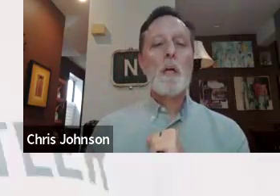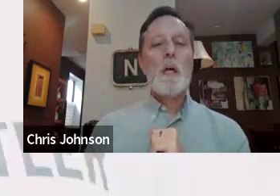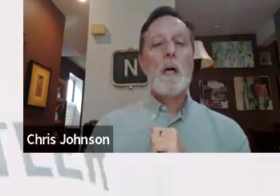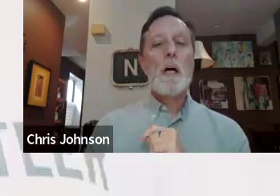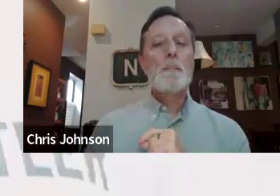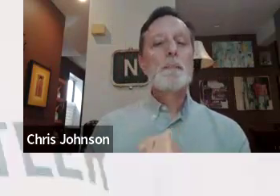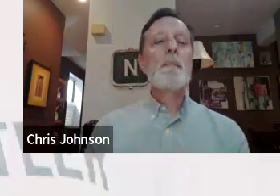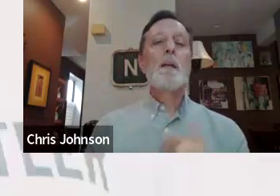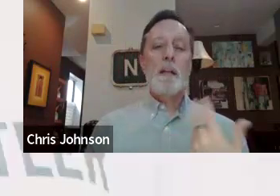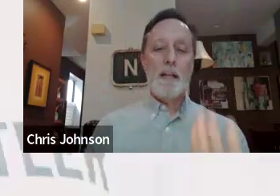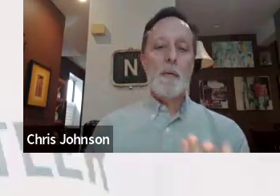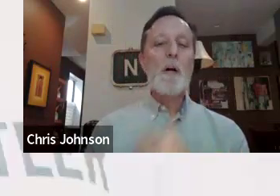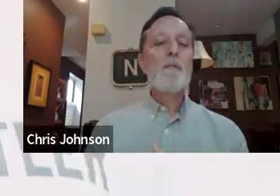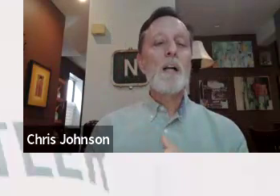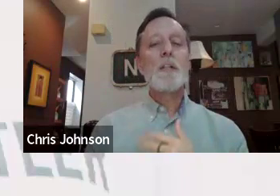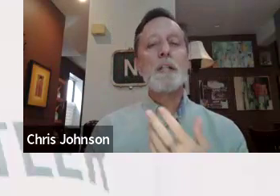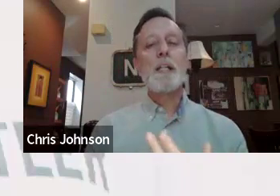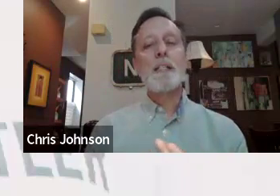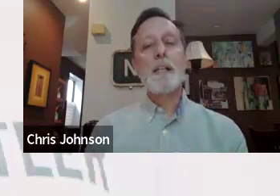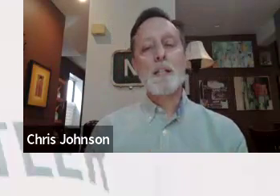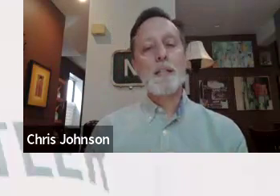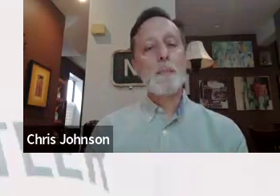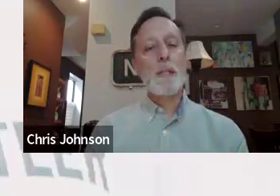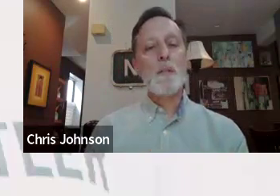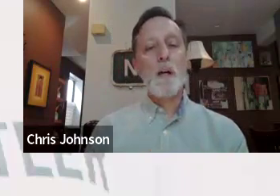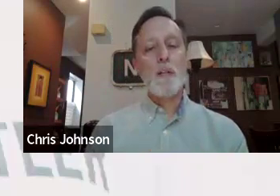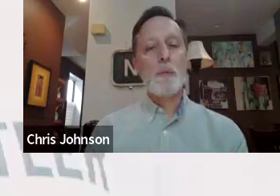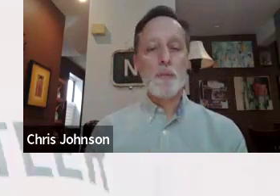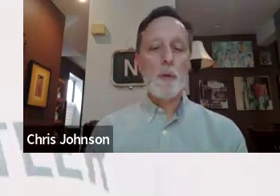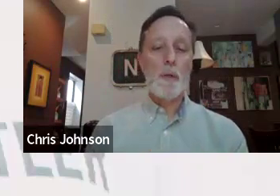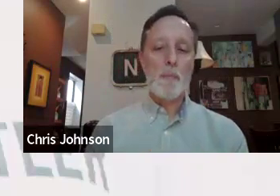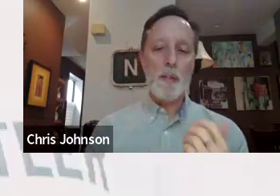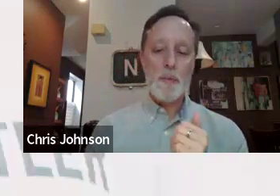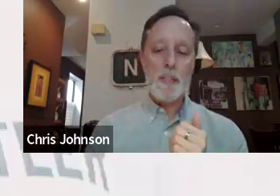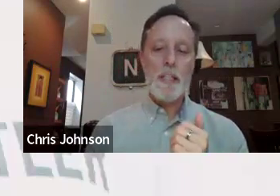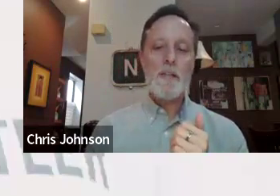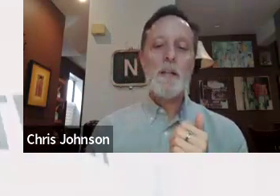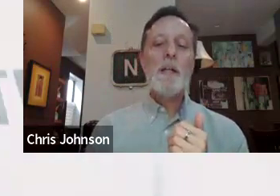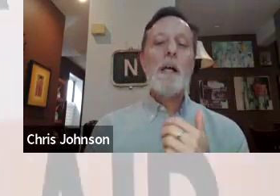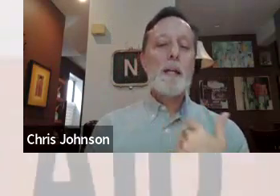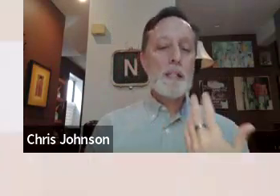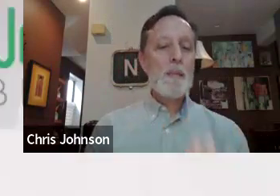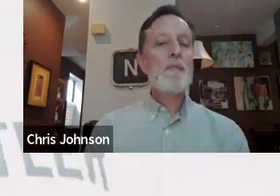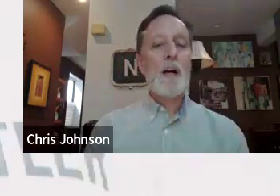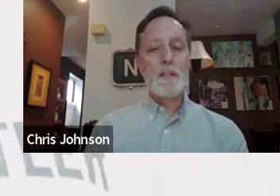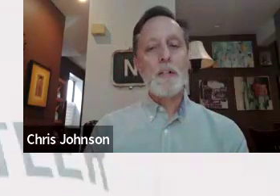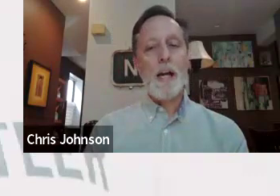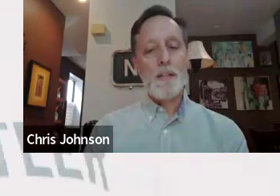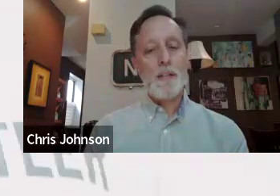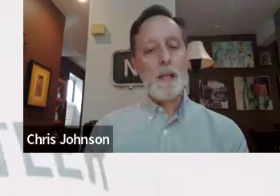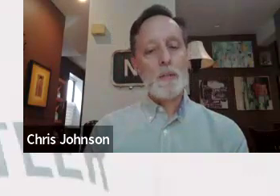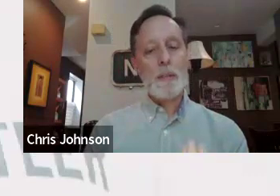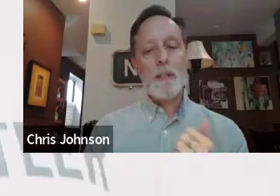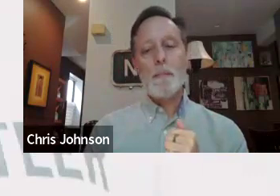this. And here we go. A volunteer taking tickets slips on spilled soda and breaks three teeth. That's going to be a